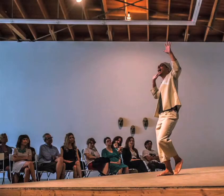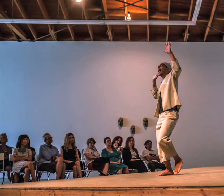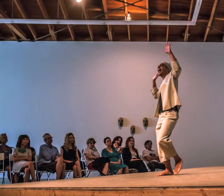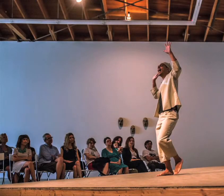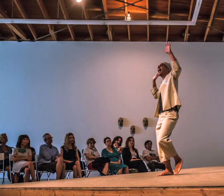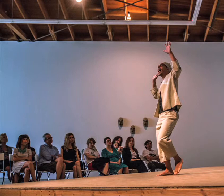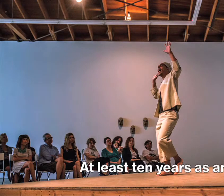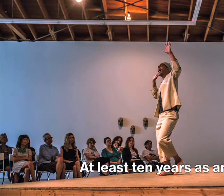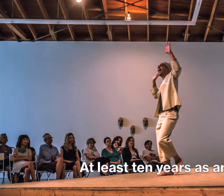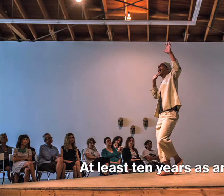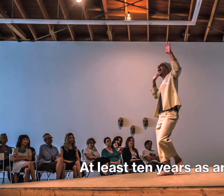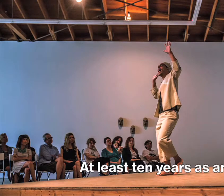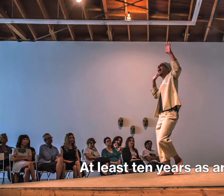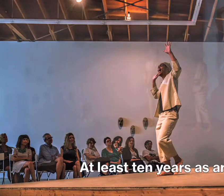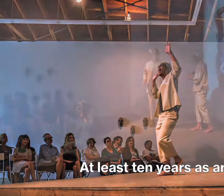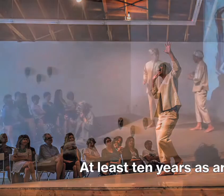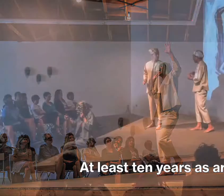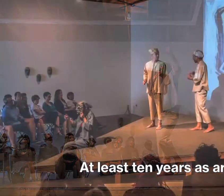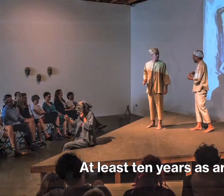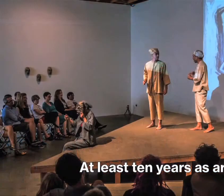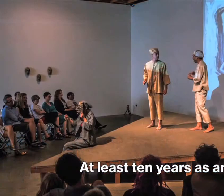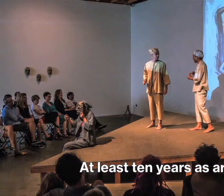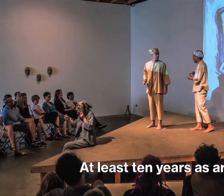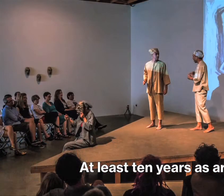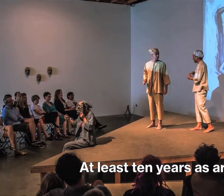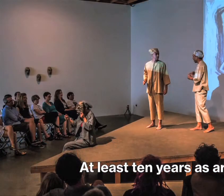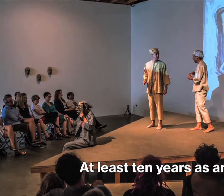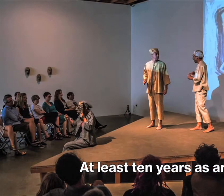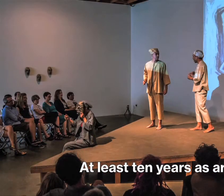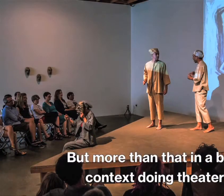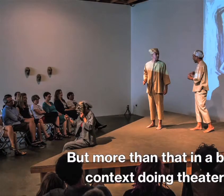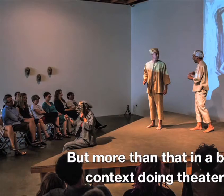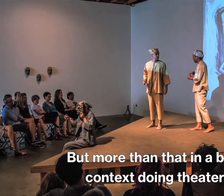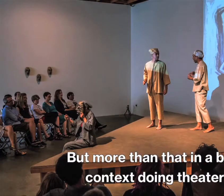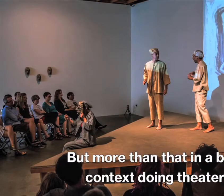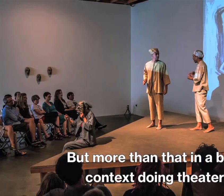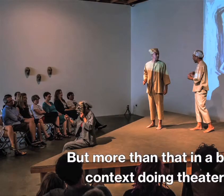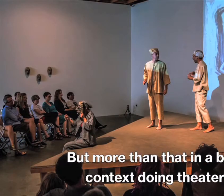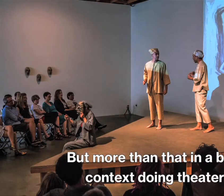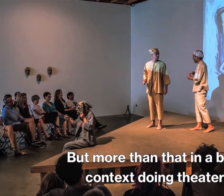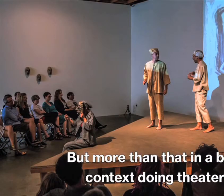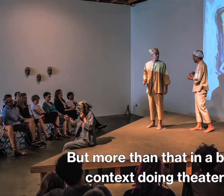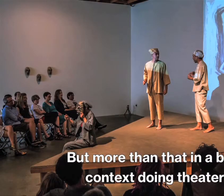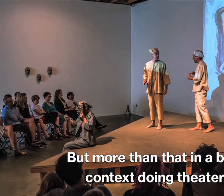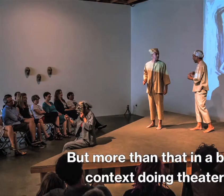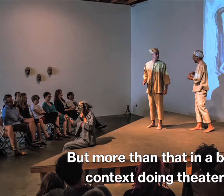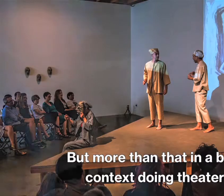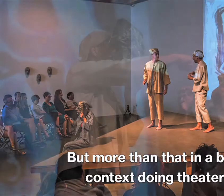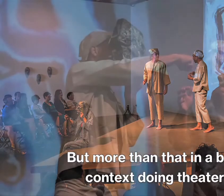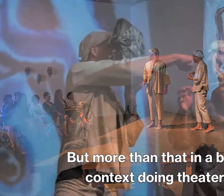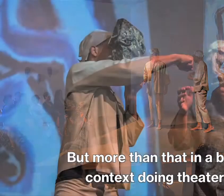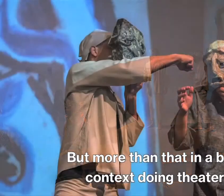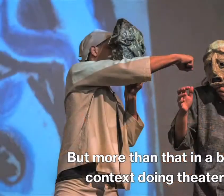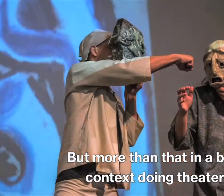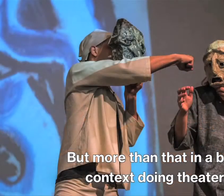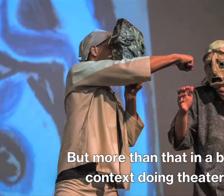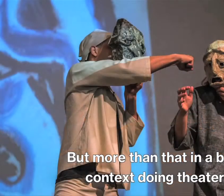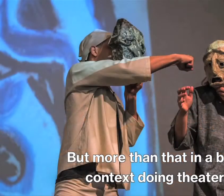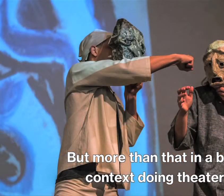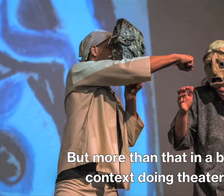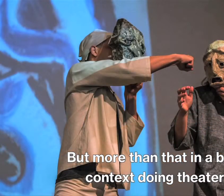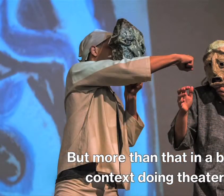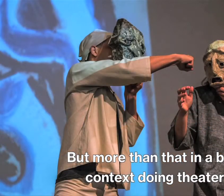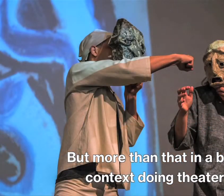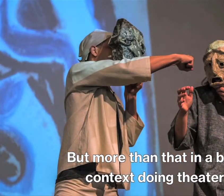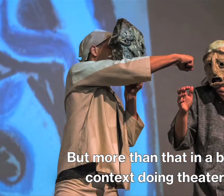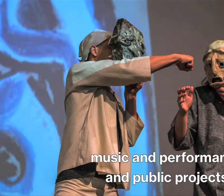time, at least 10 years as artists, but more than that in a broader